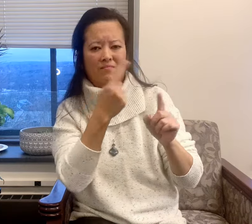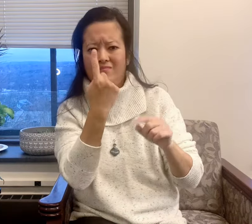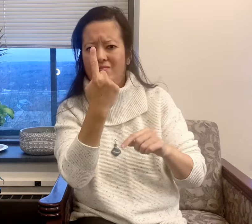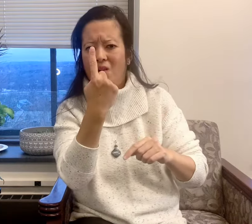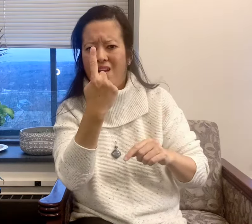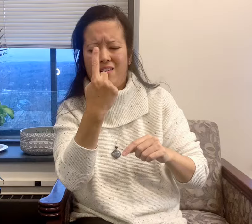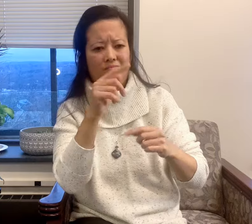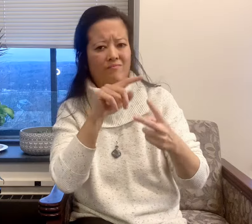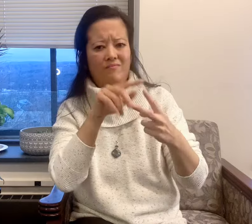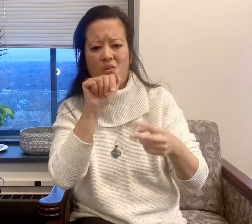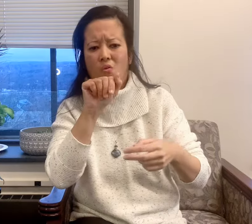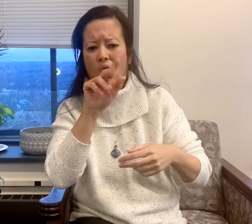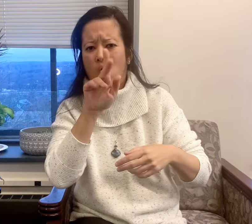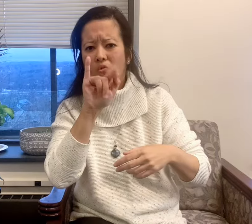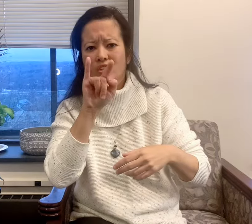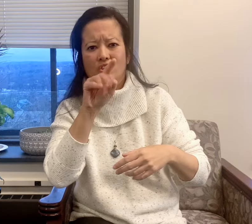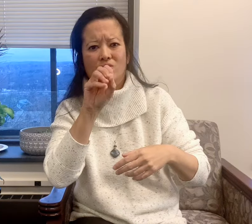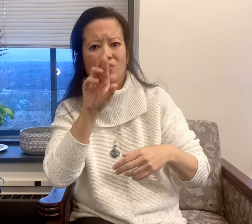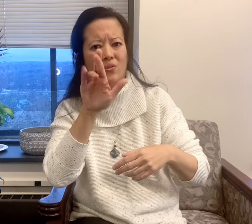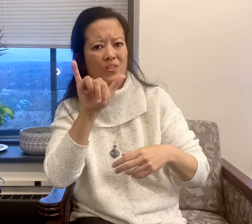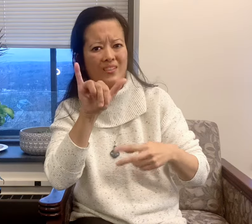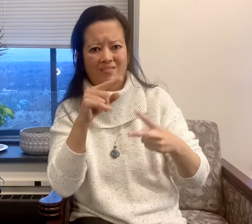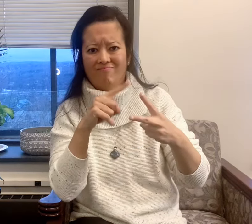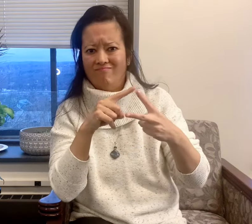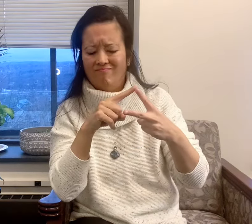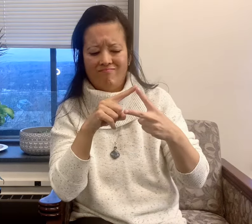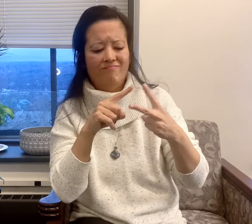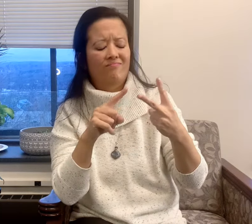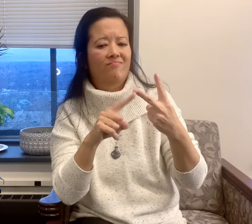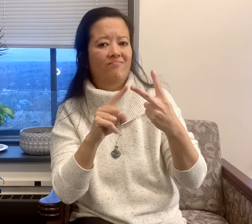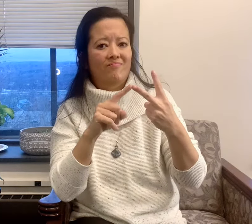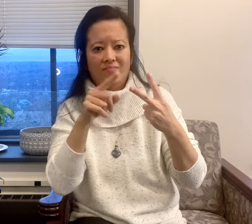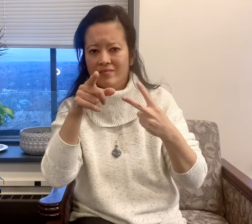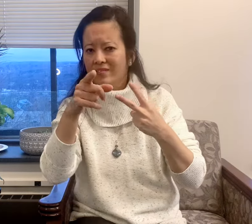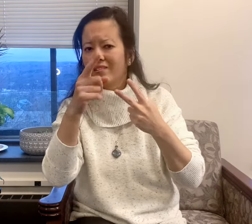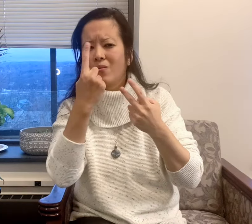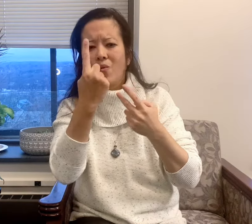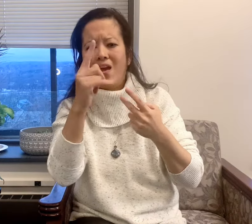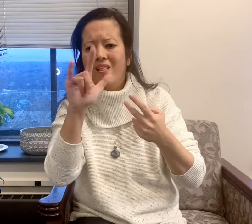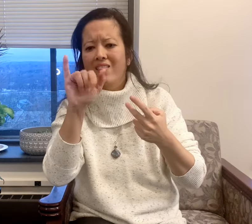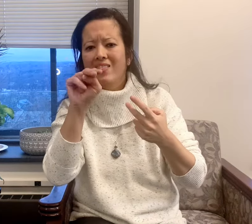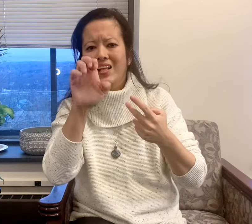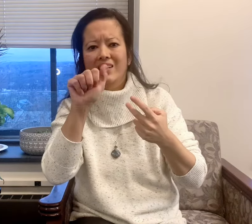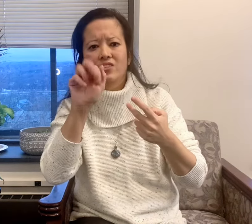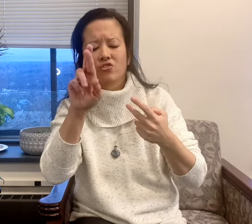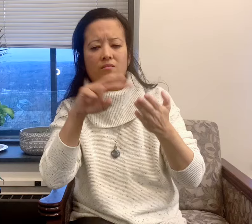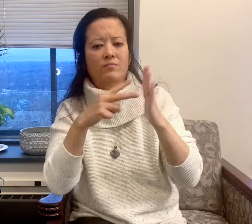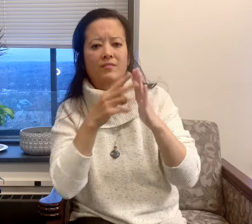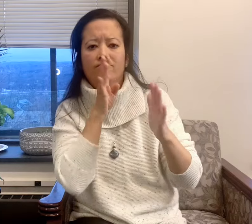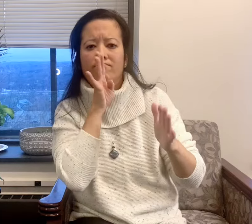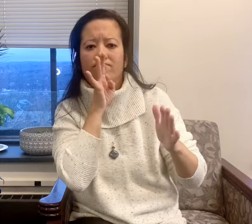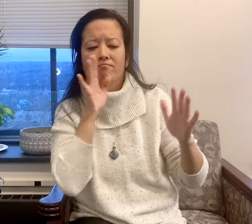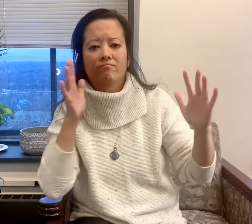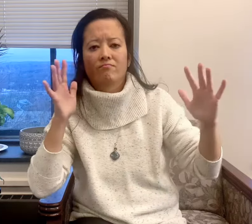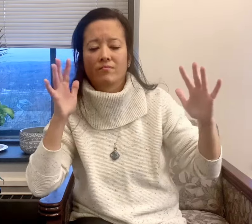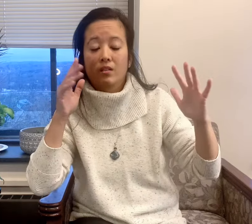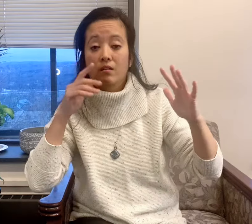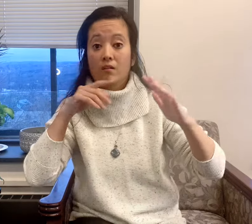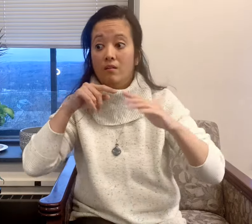to sign language. But with spoken language, it's a little bit more limited. It's a linear language and